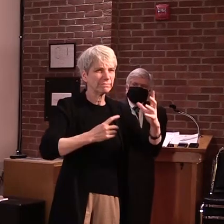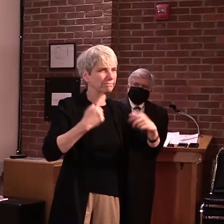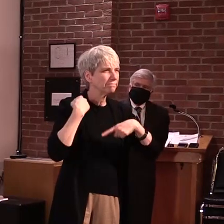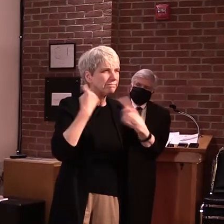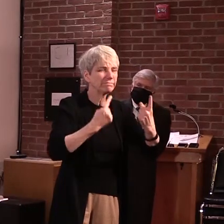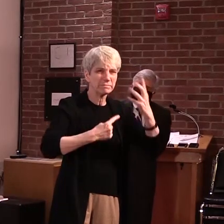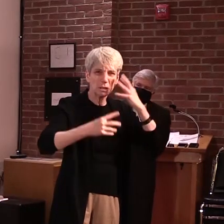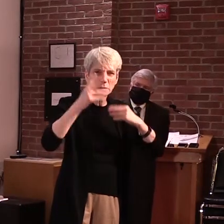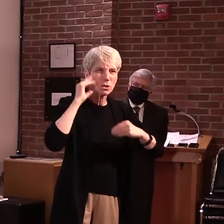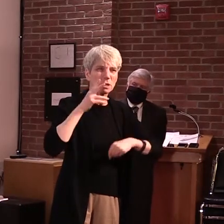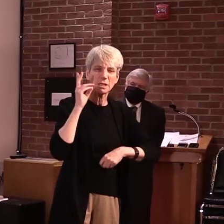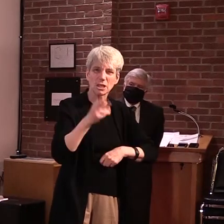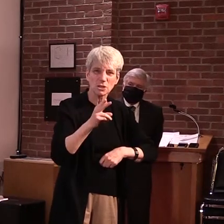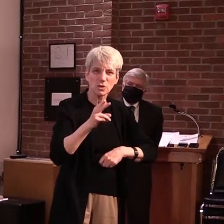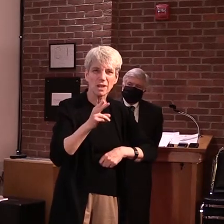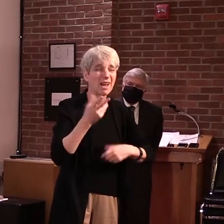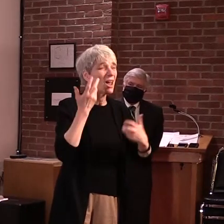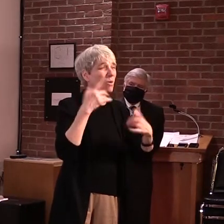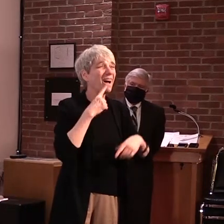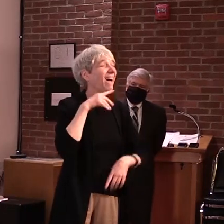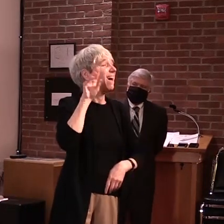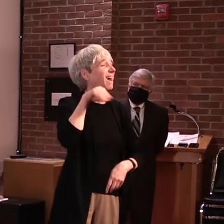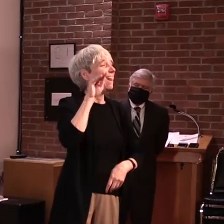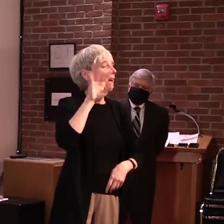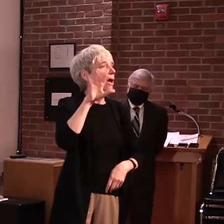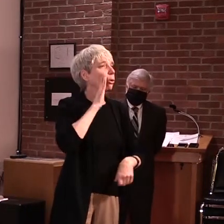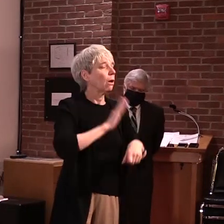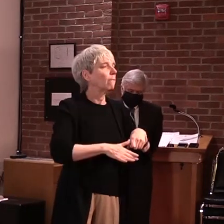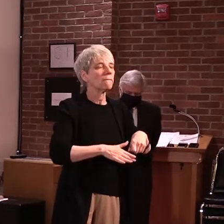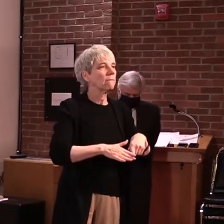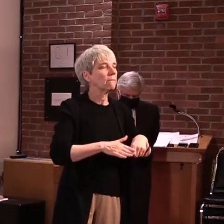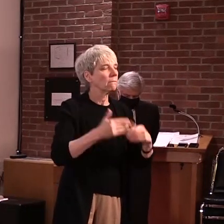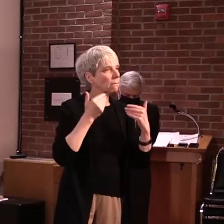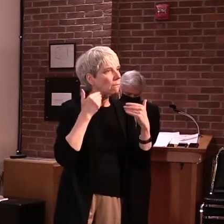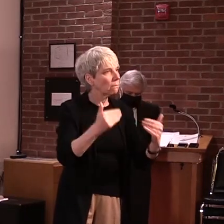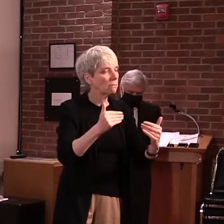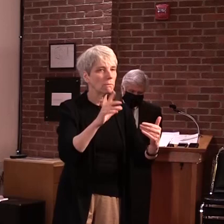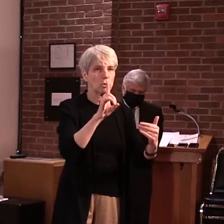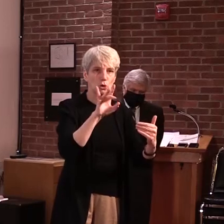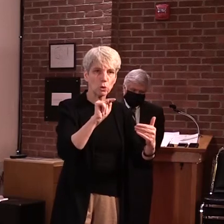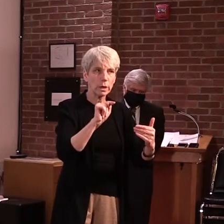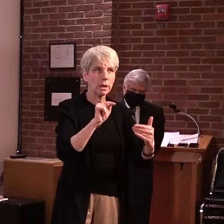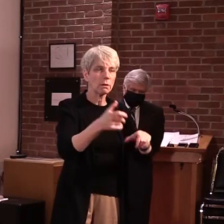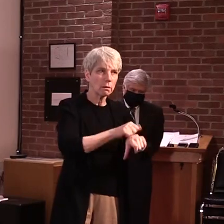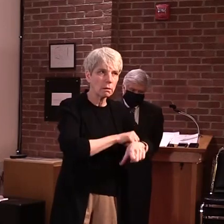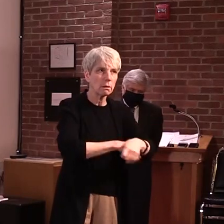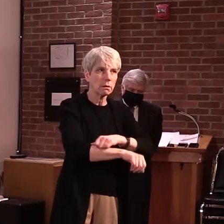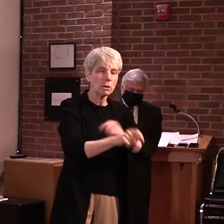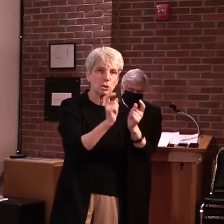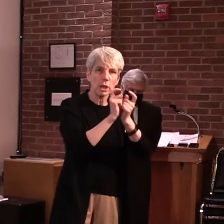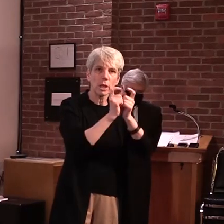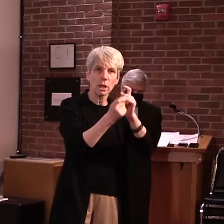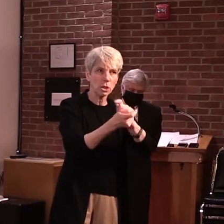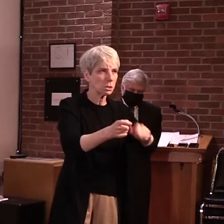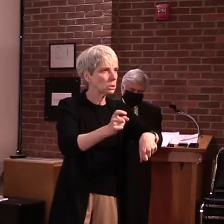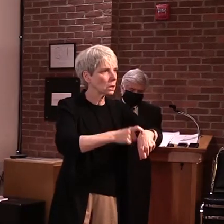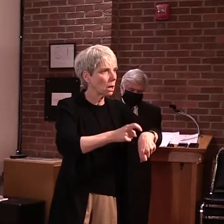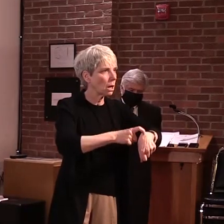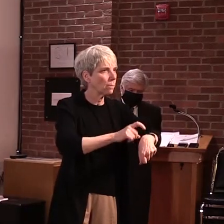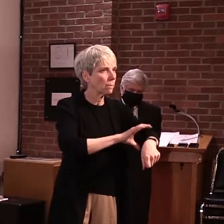a time when there's transition to real action. And we have to be reminded of that. And I think this is an